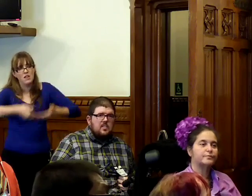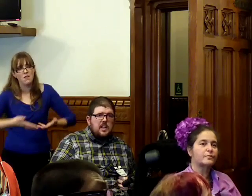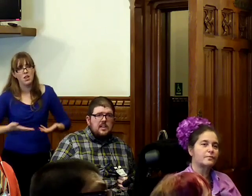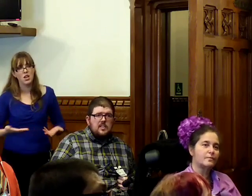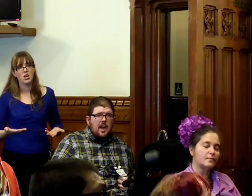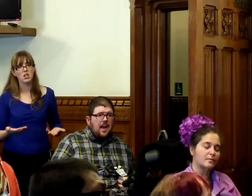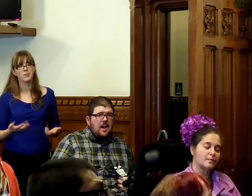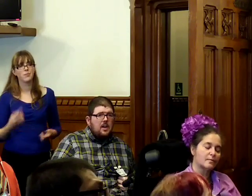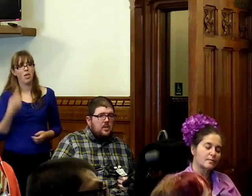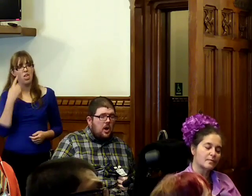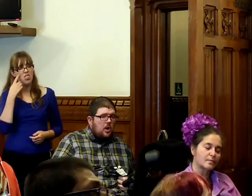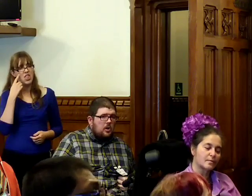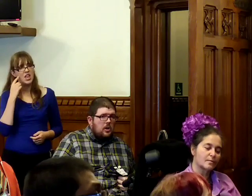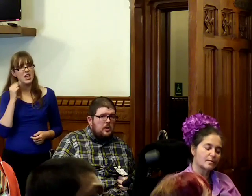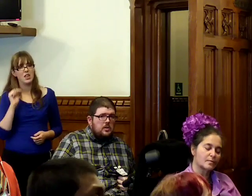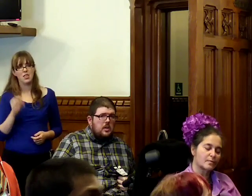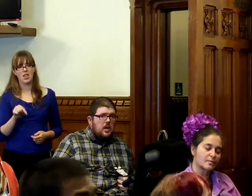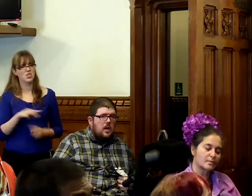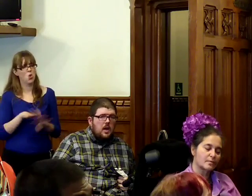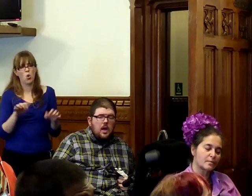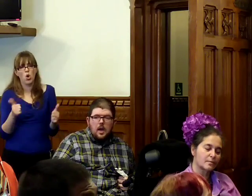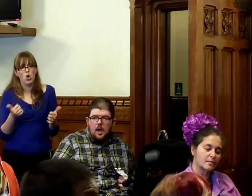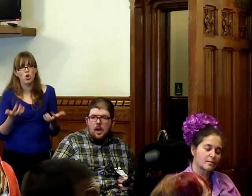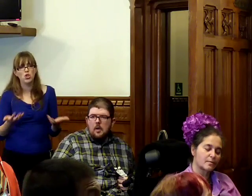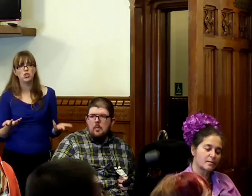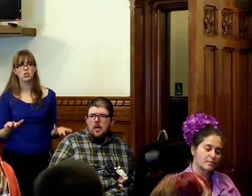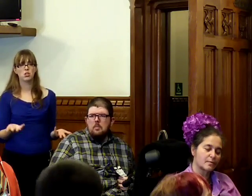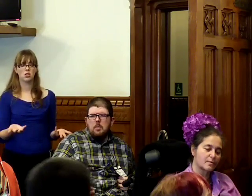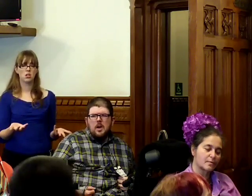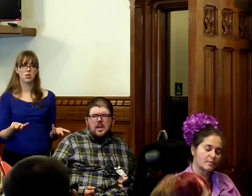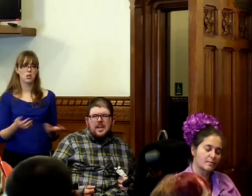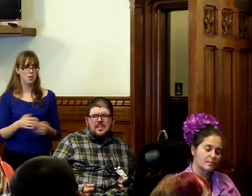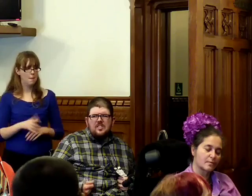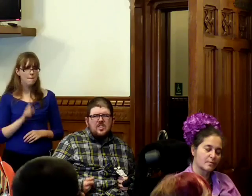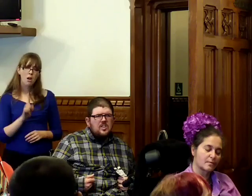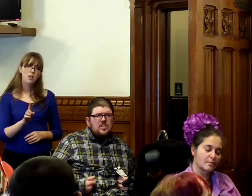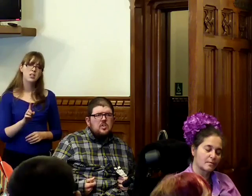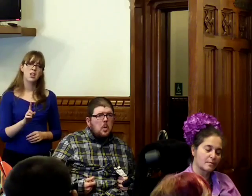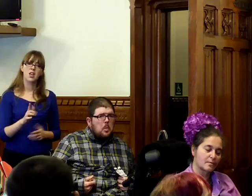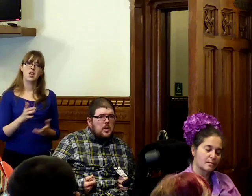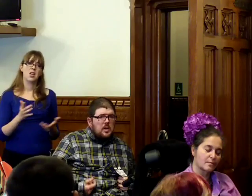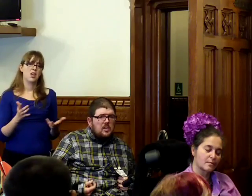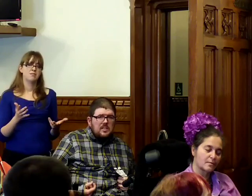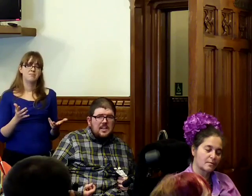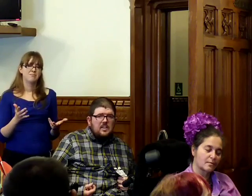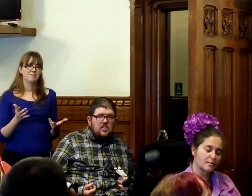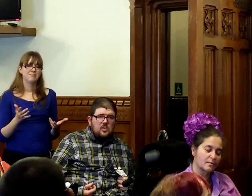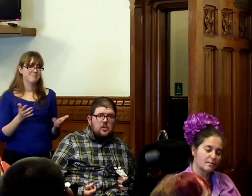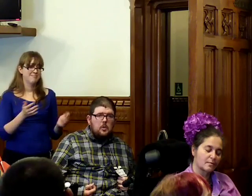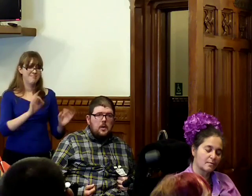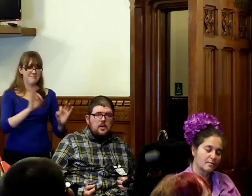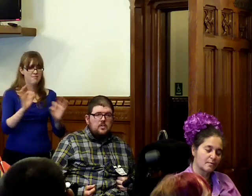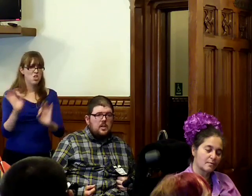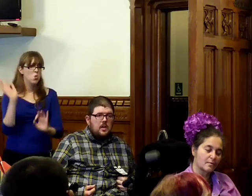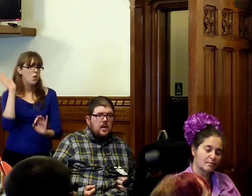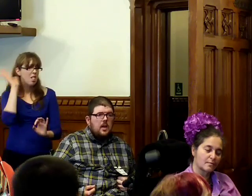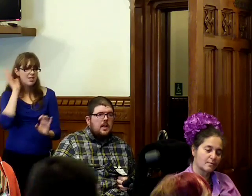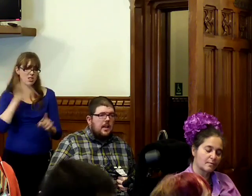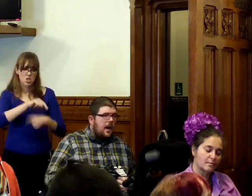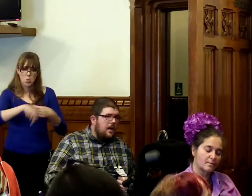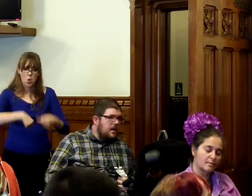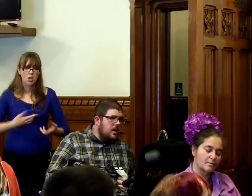7 o'clock, and little things are not good. But it's just no one will listen to